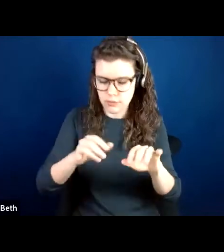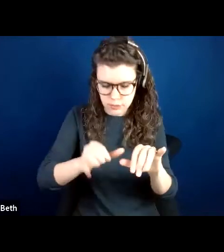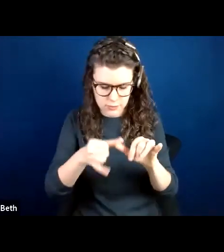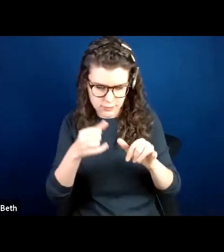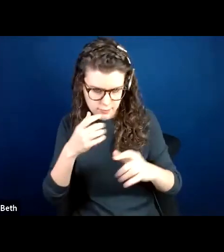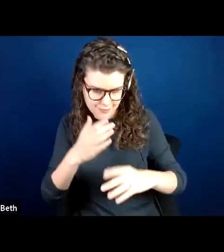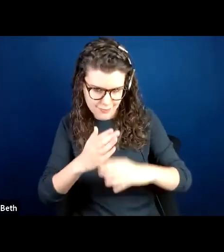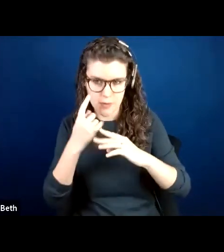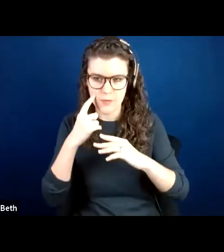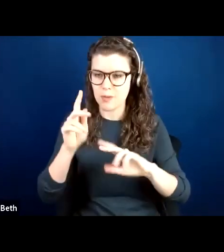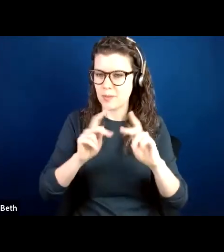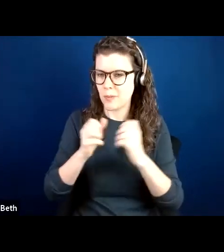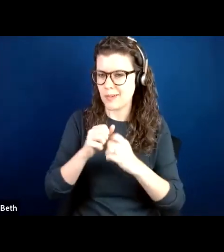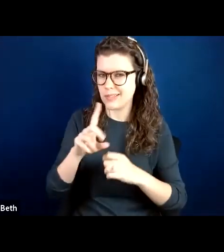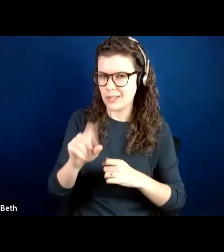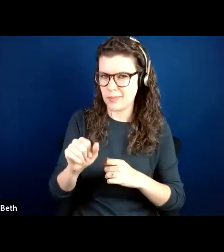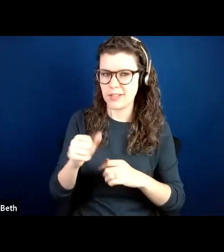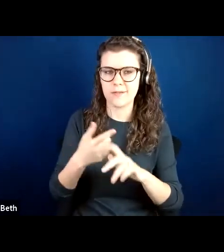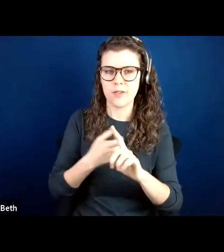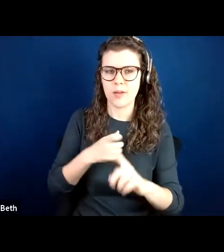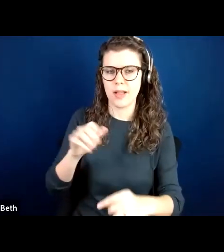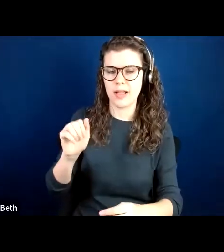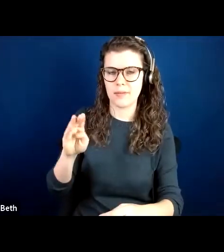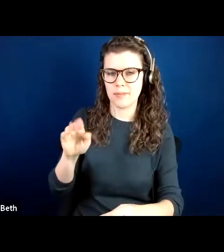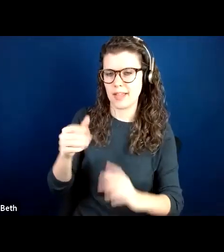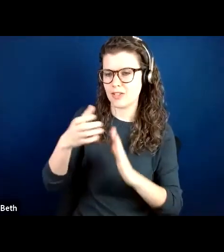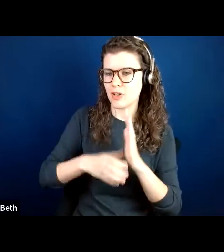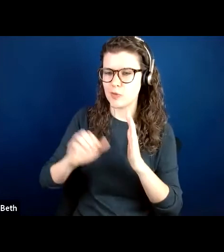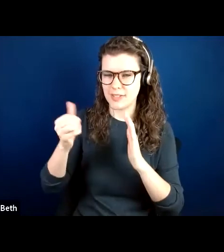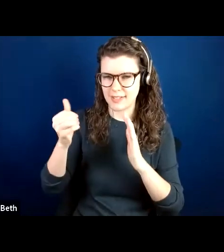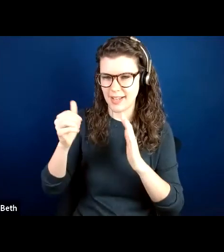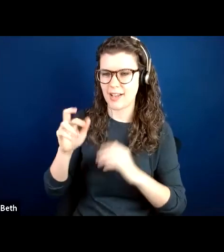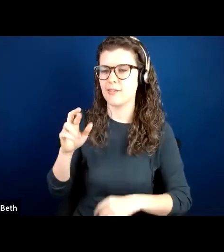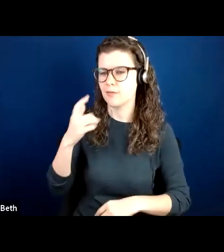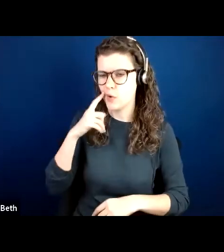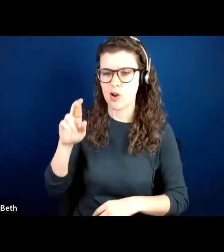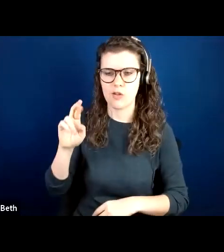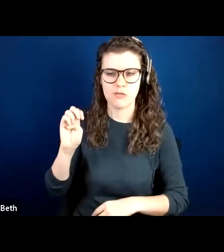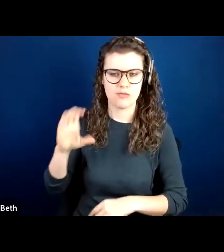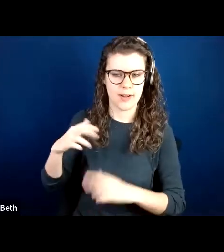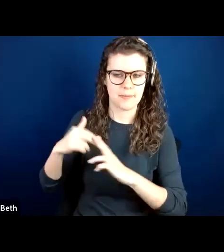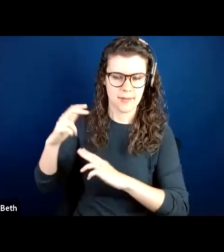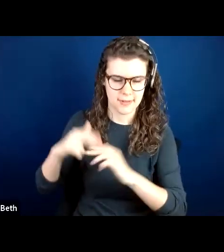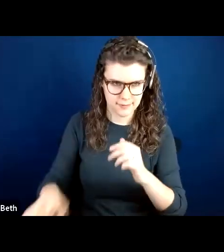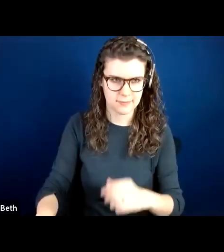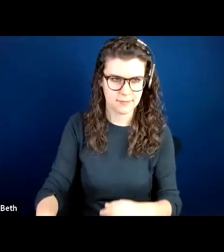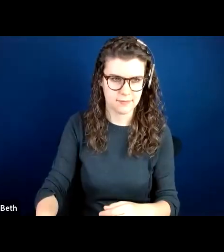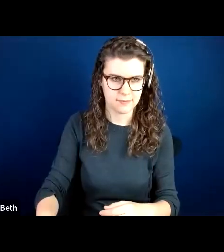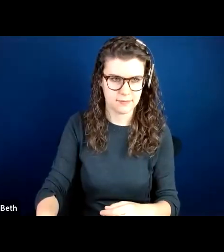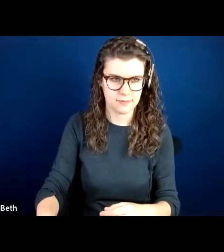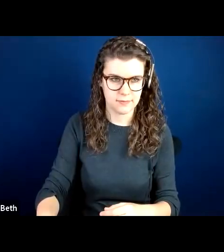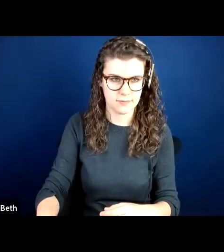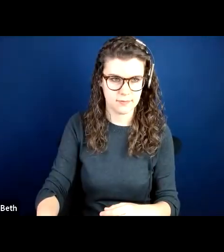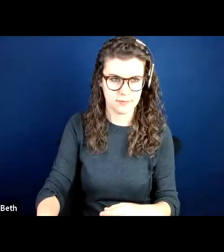Facilities, Chapter 10. And so the Architectural Barriers Act applies to all of the things that were